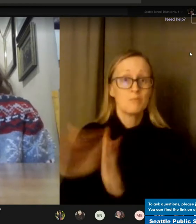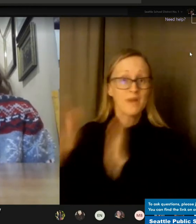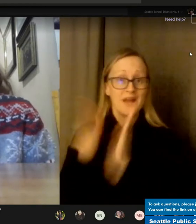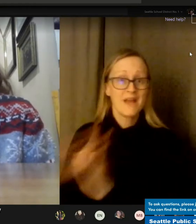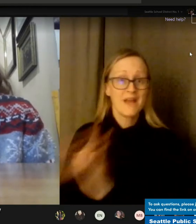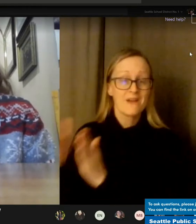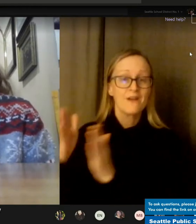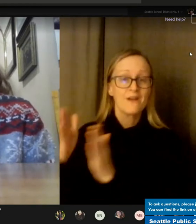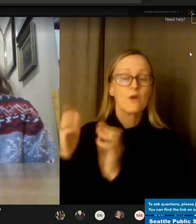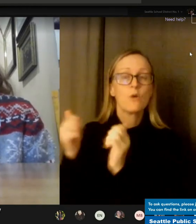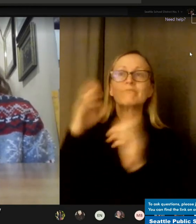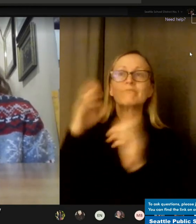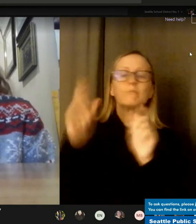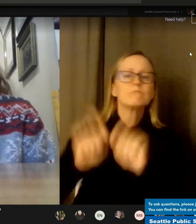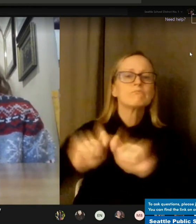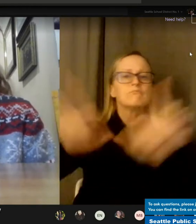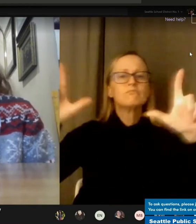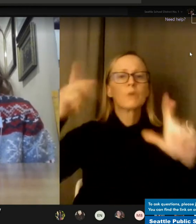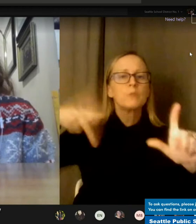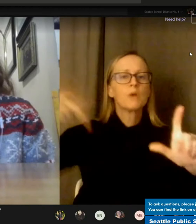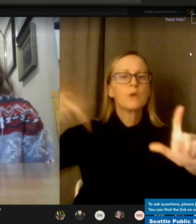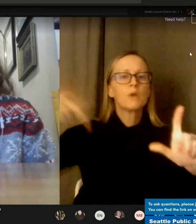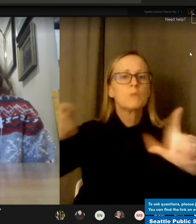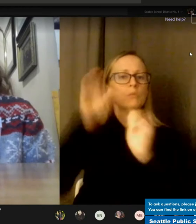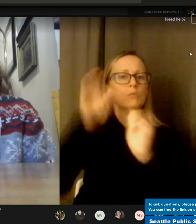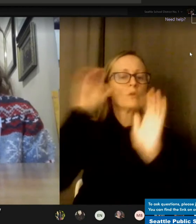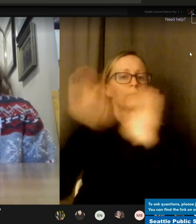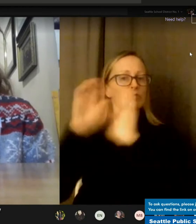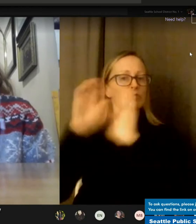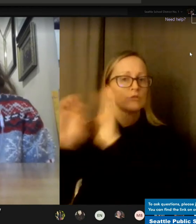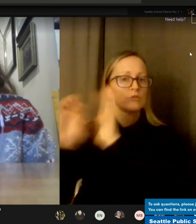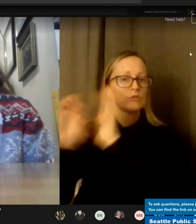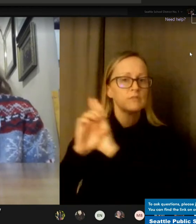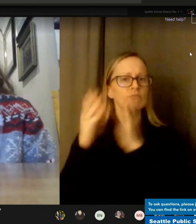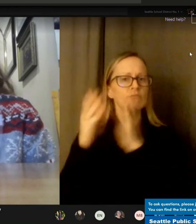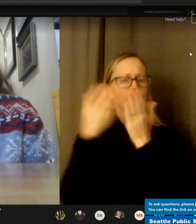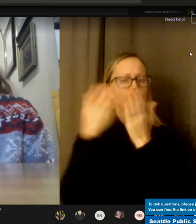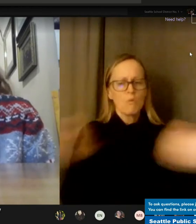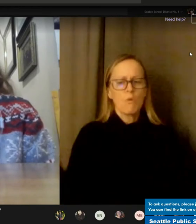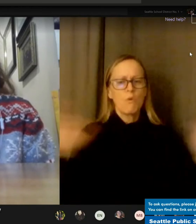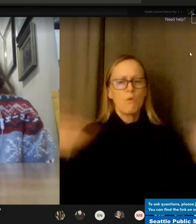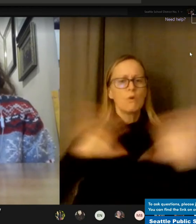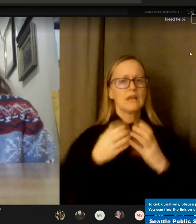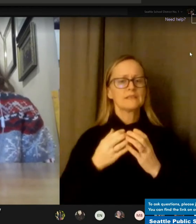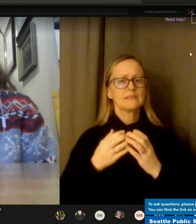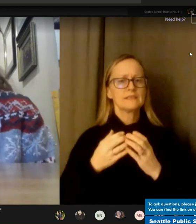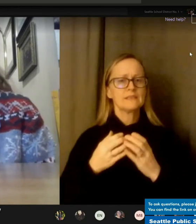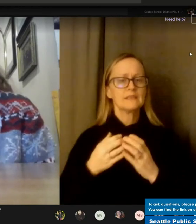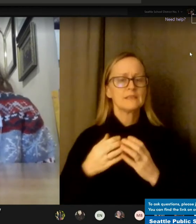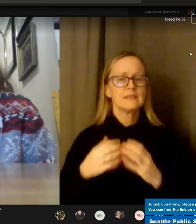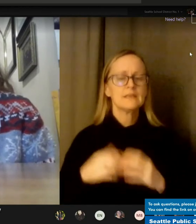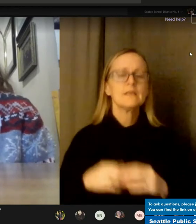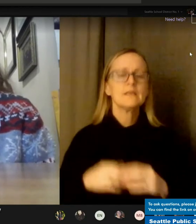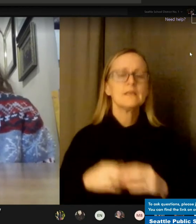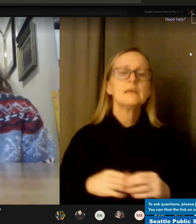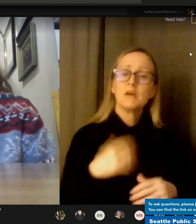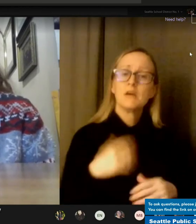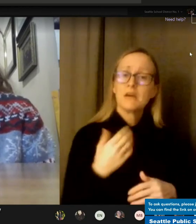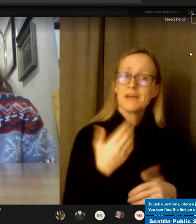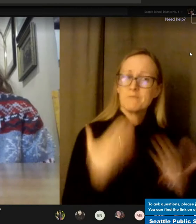vocabulary lesson that the classroom teacher uses for the whole class. The ELD teacher may not actually be in the